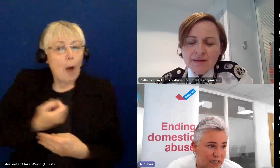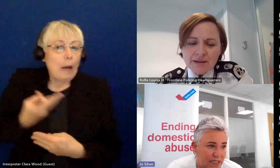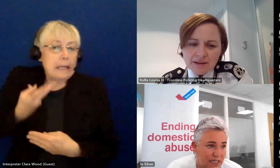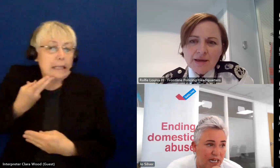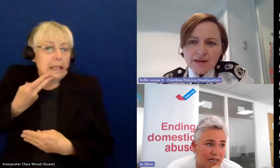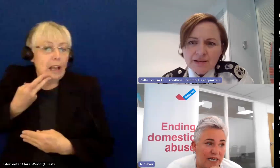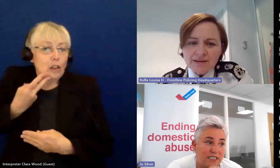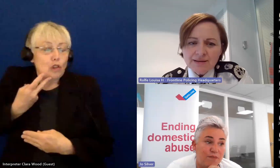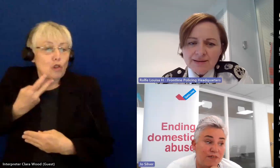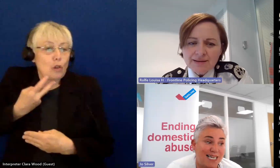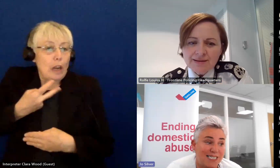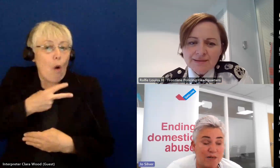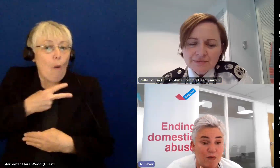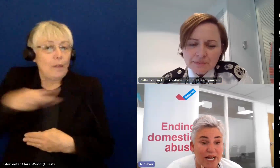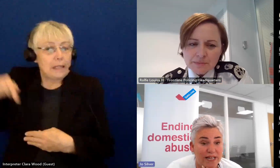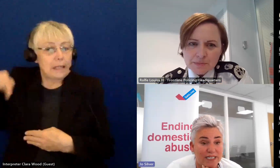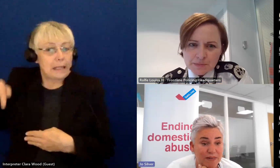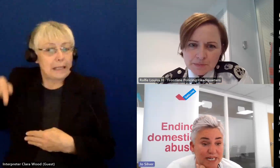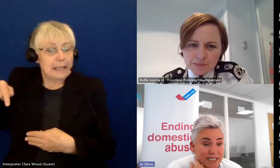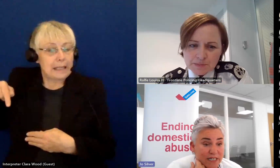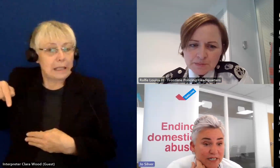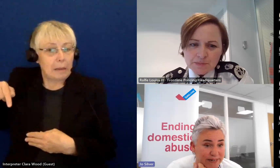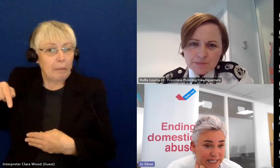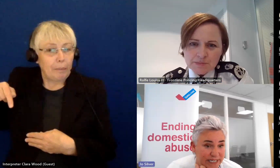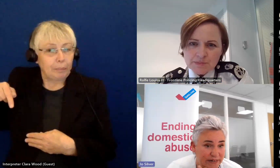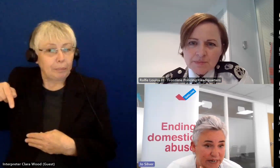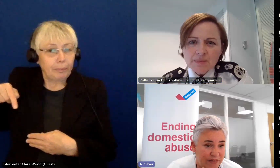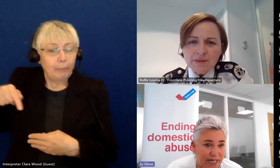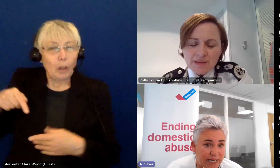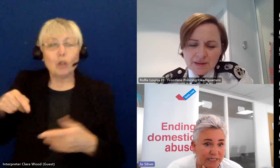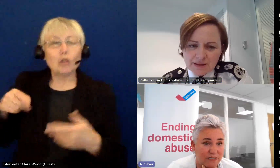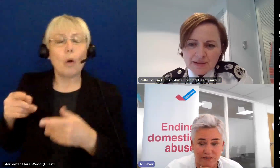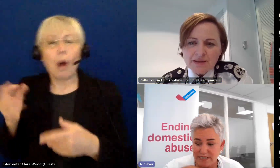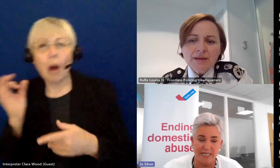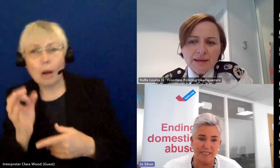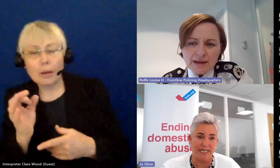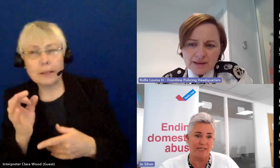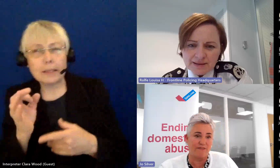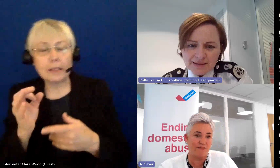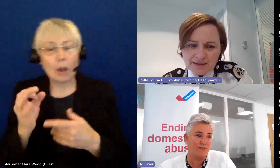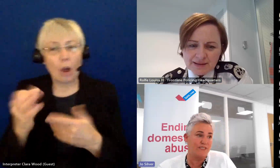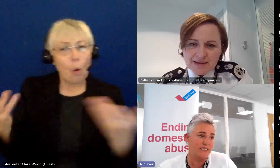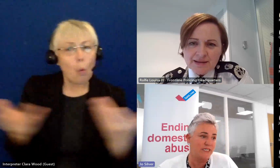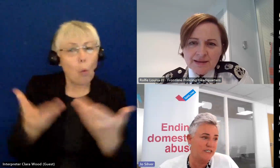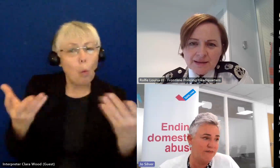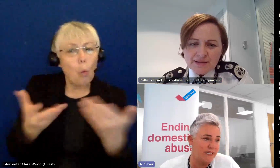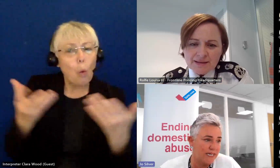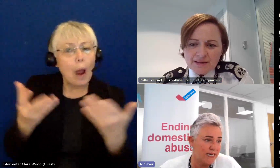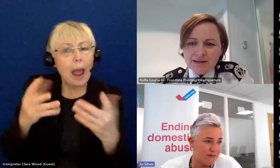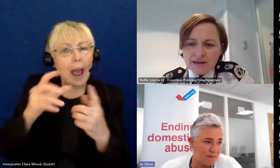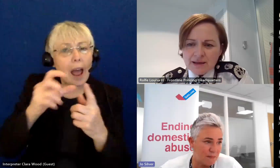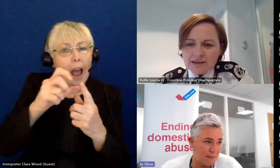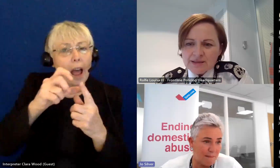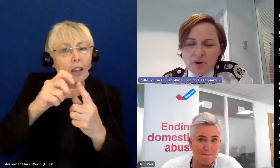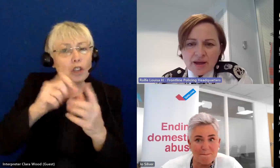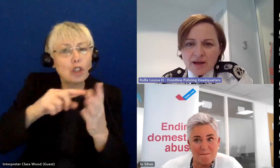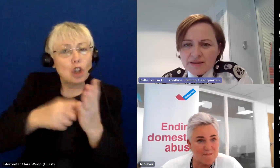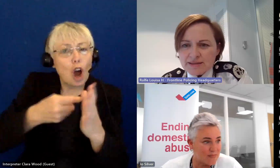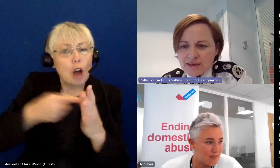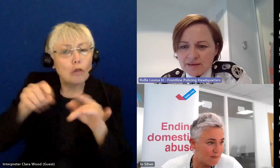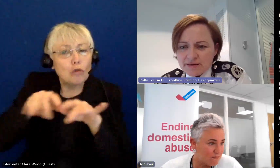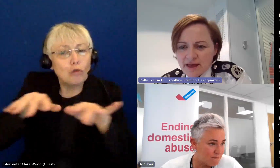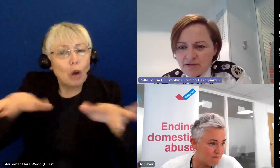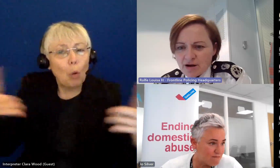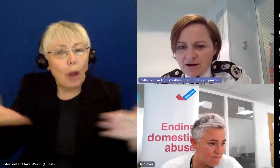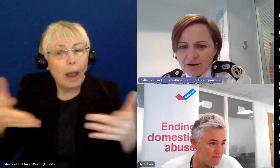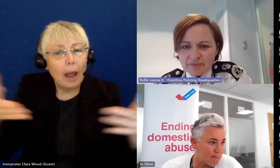just I suppose asking where that's being done, Louisa, and if they can contact any of the forces that are doing that. So I